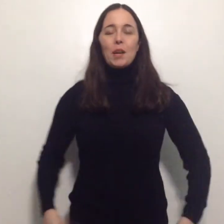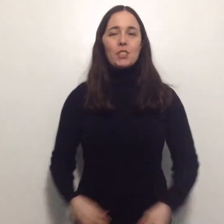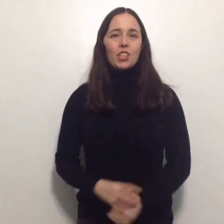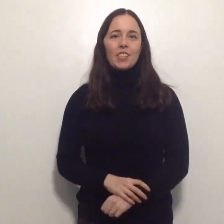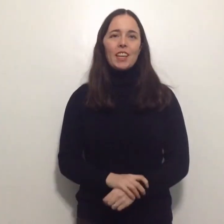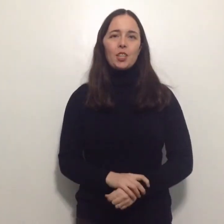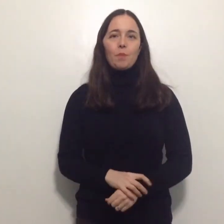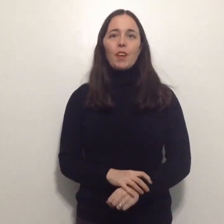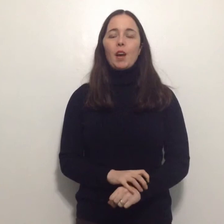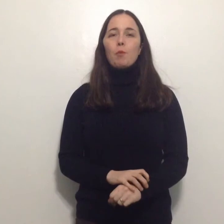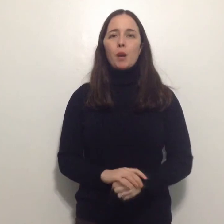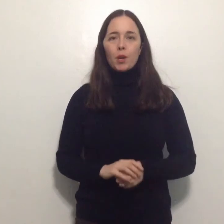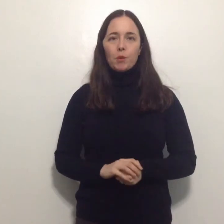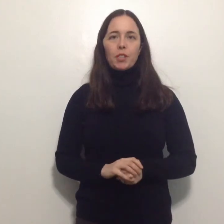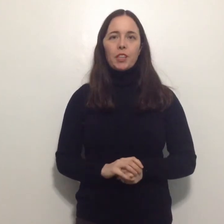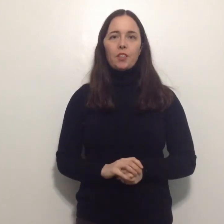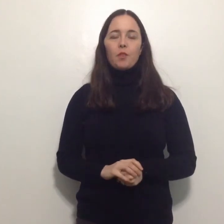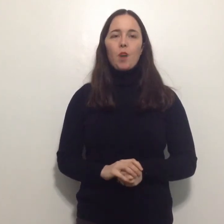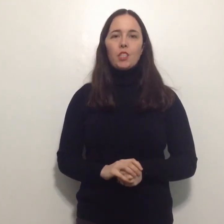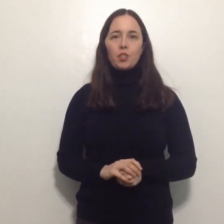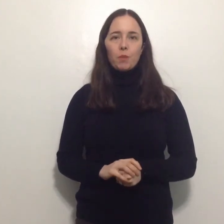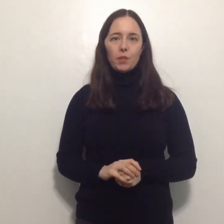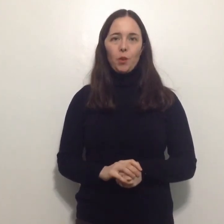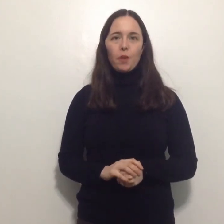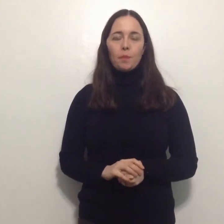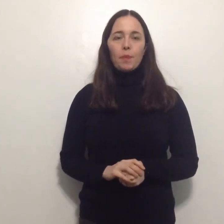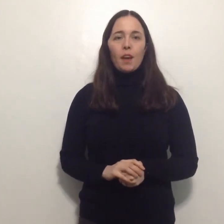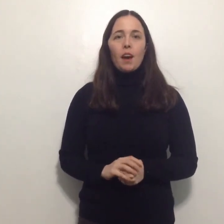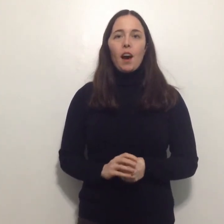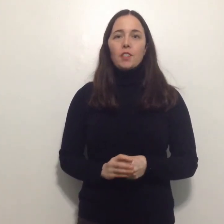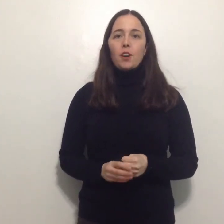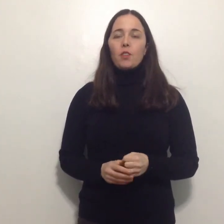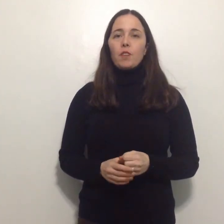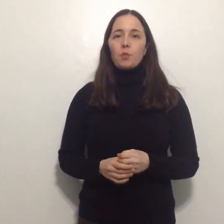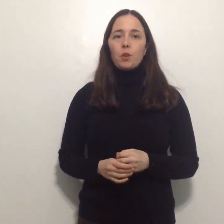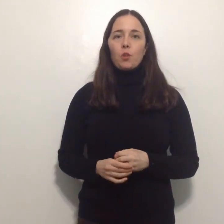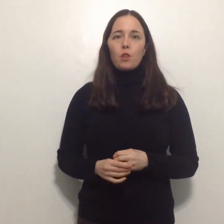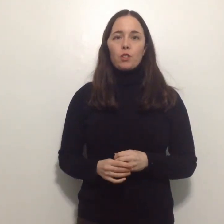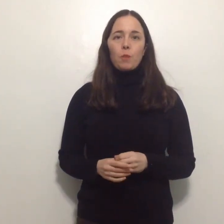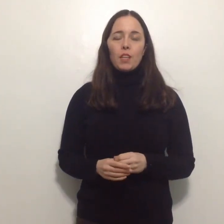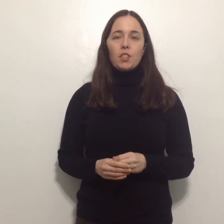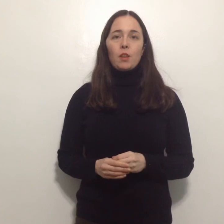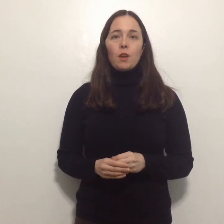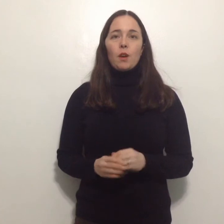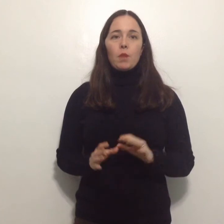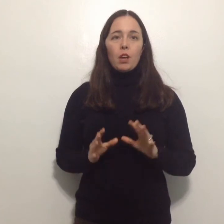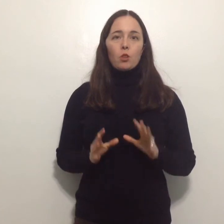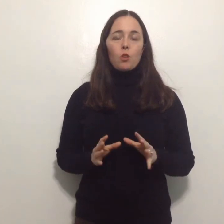my name is Chelsea Ketchum, and I'm a primary music leader from Rochester, Minnesota. I saw on the Facebook choristers page that many other